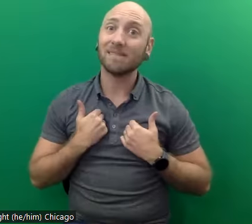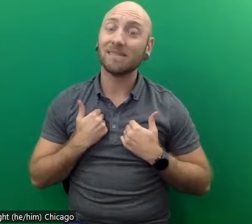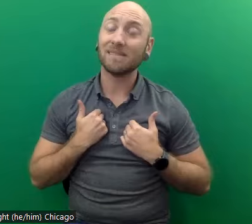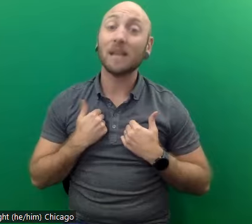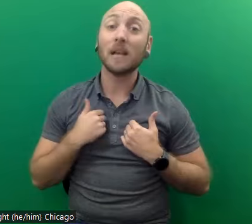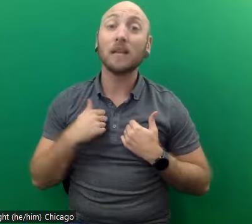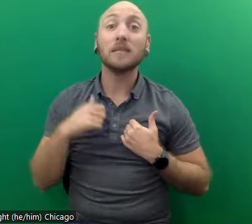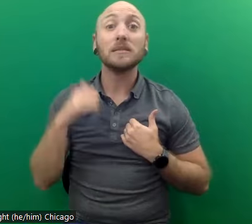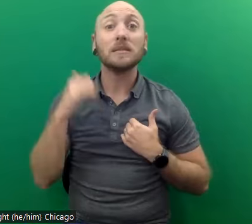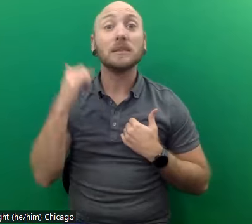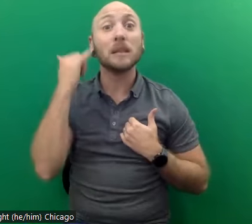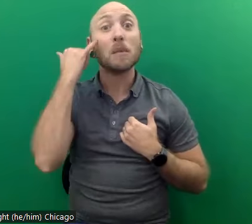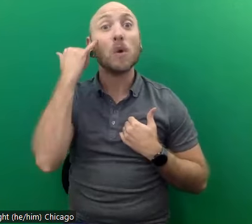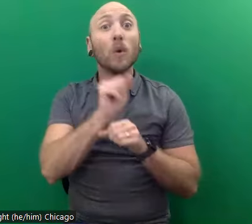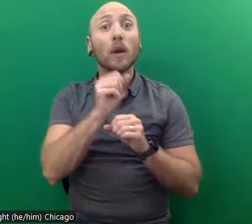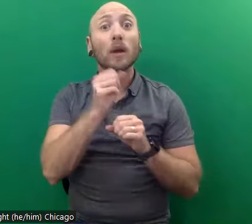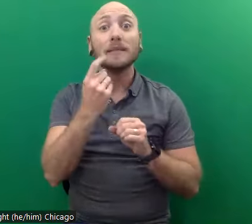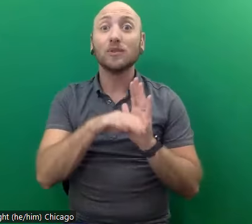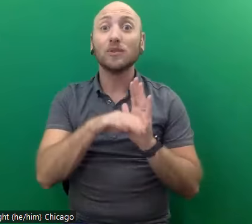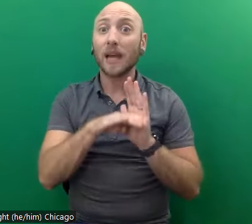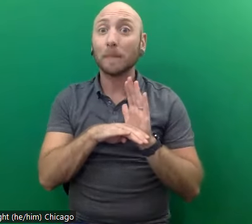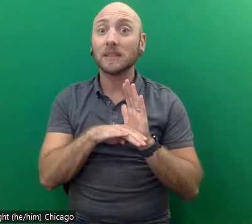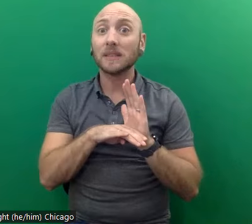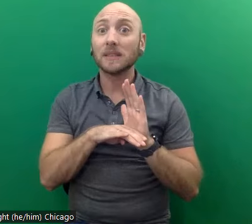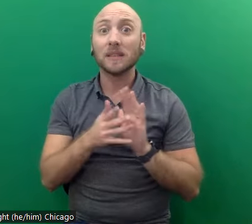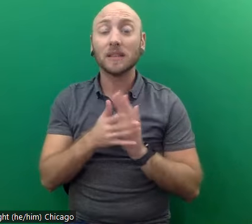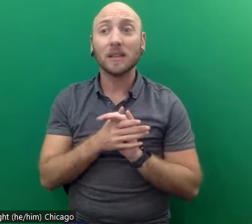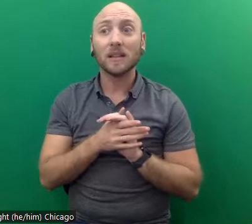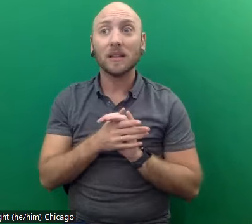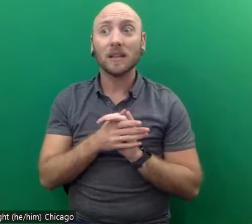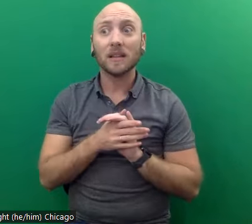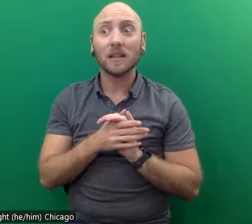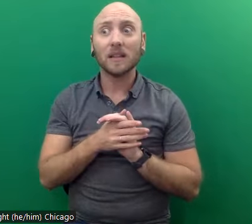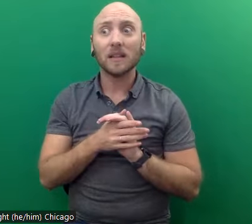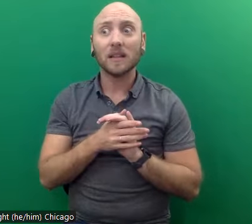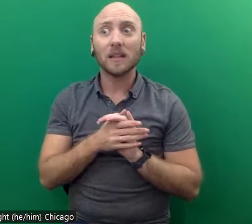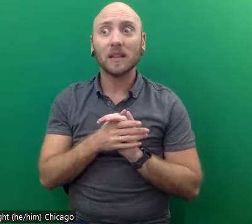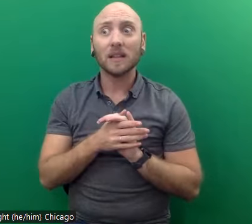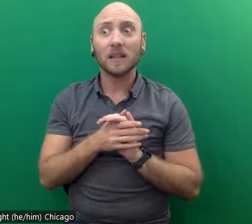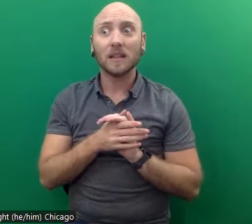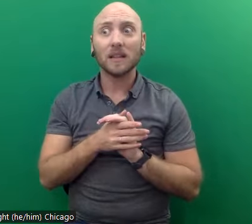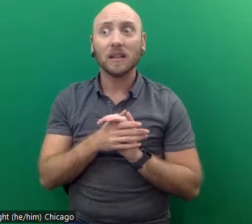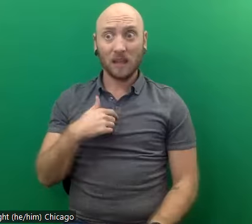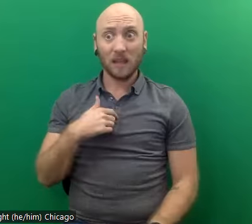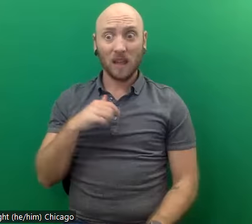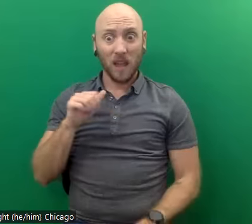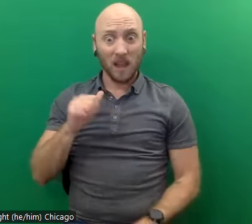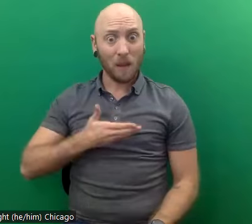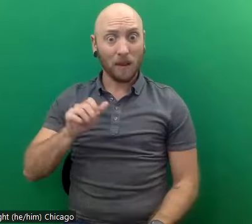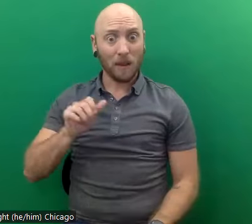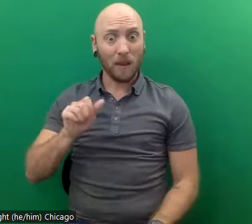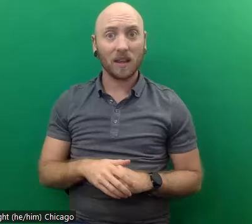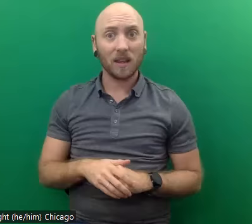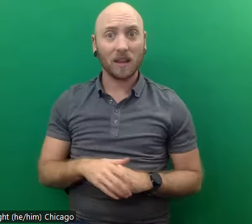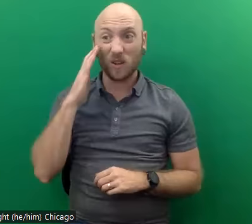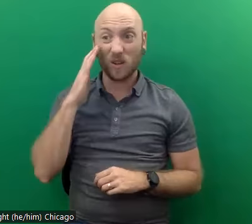Alcoholics Anonymous, that I can live a happy, joyous, and free life. And I don't ever have to think about drinking